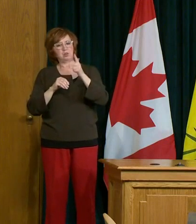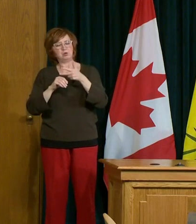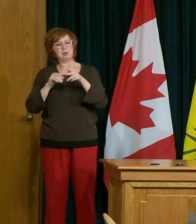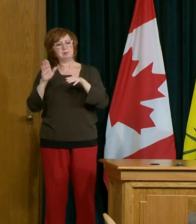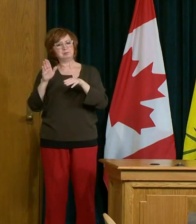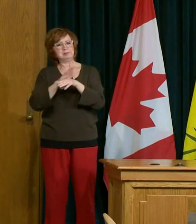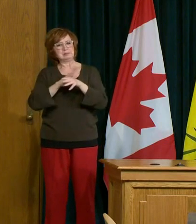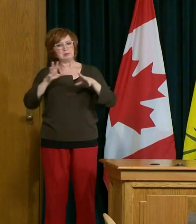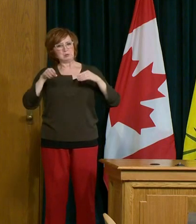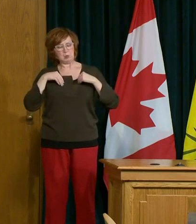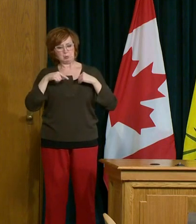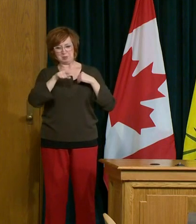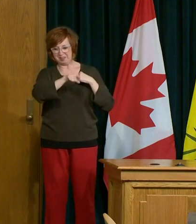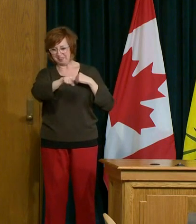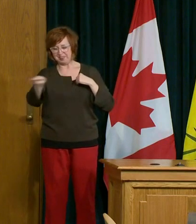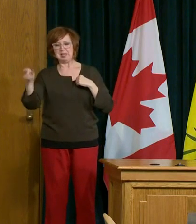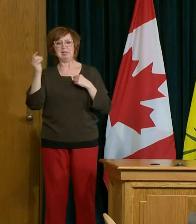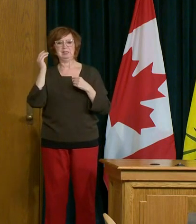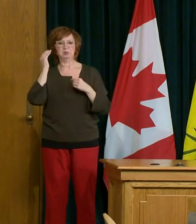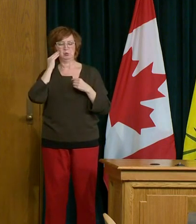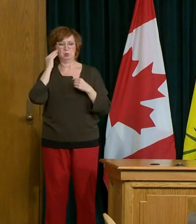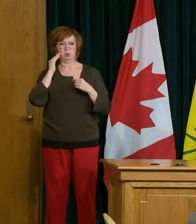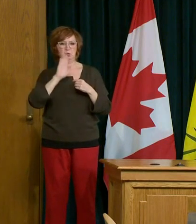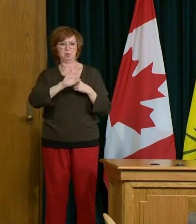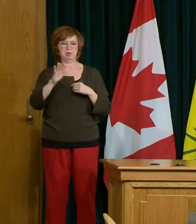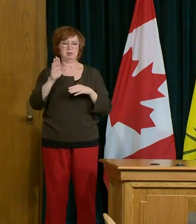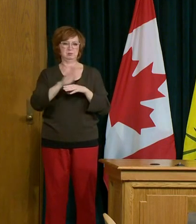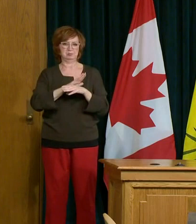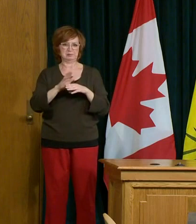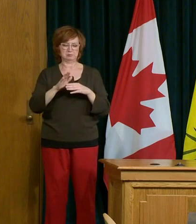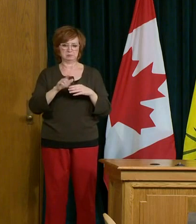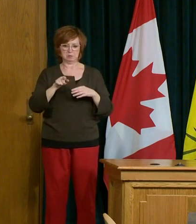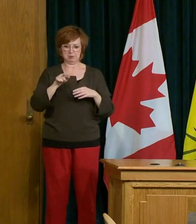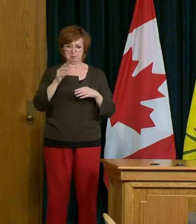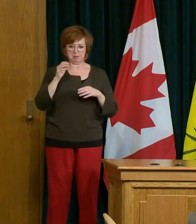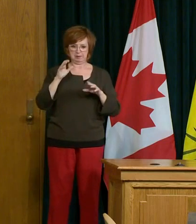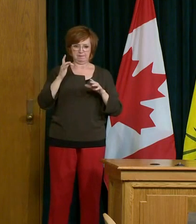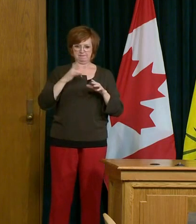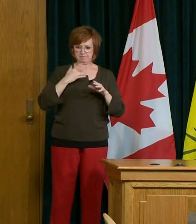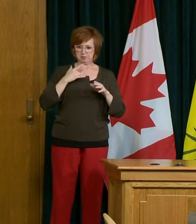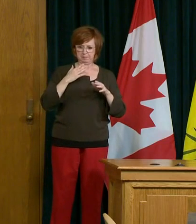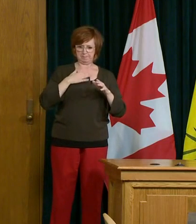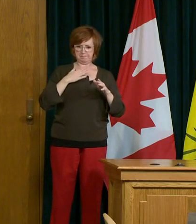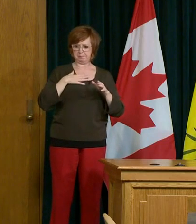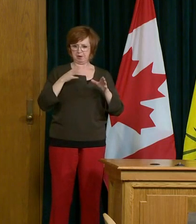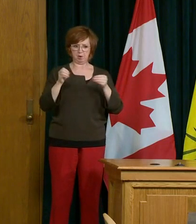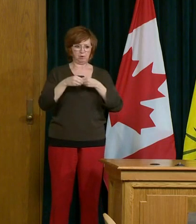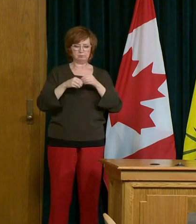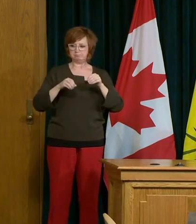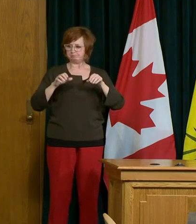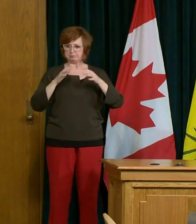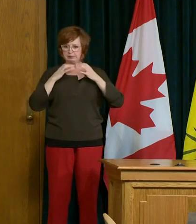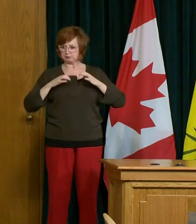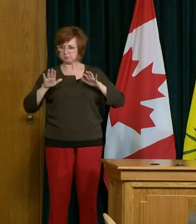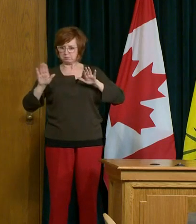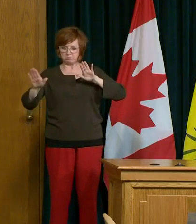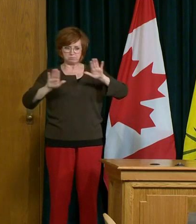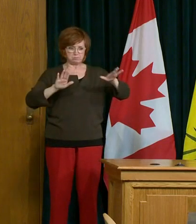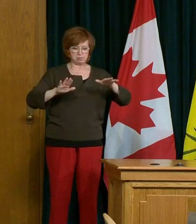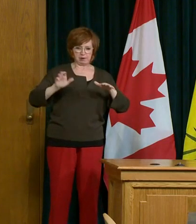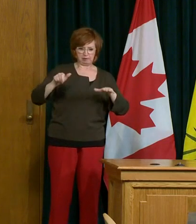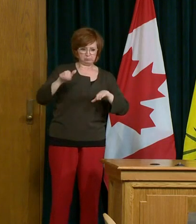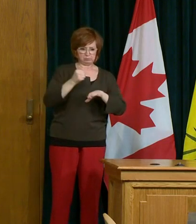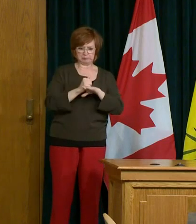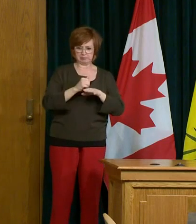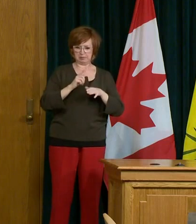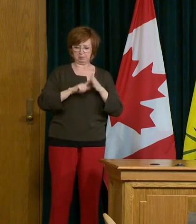many have already started thinking about that, okay, given my floor plan and how customers come, what's the best way that I